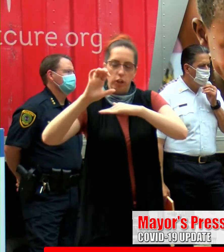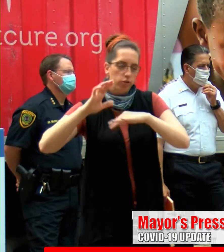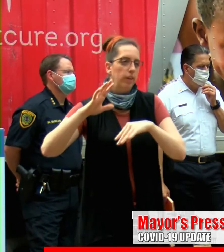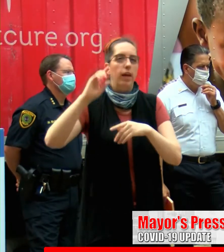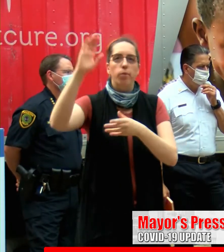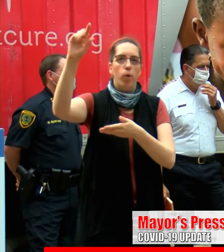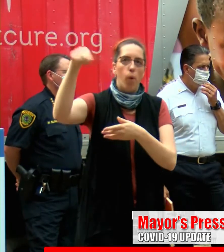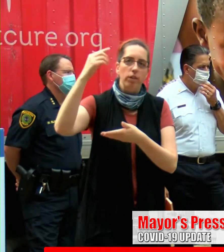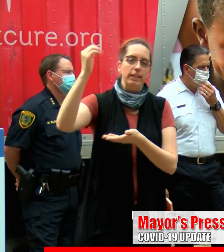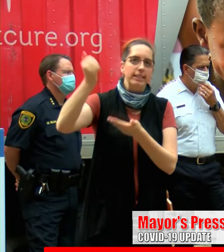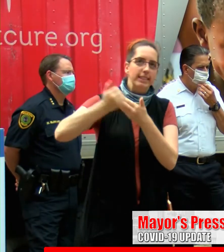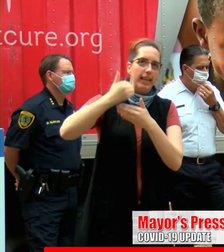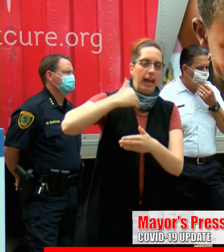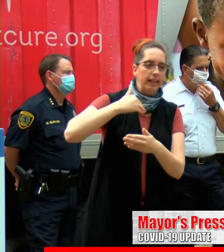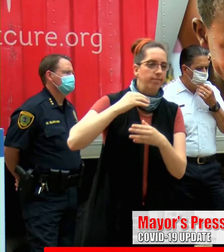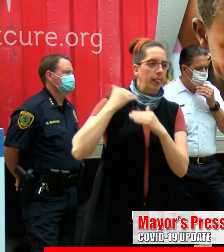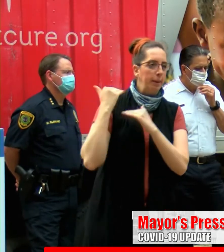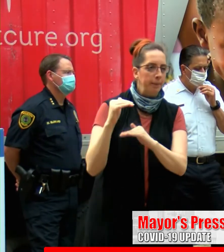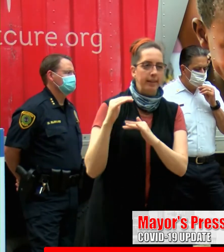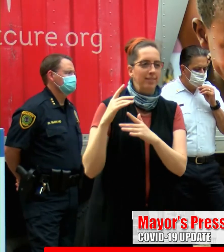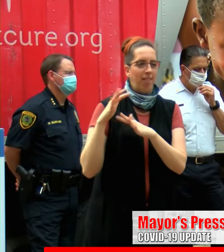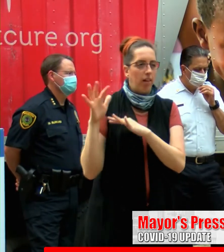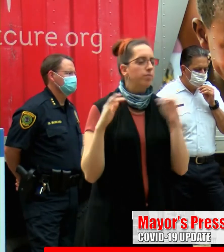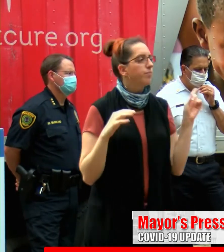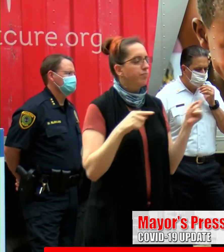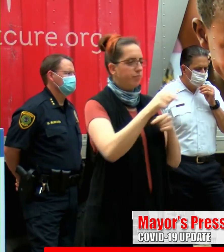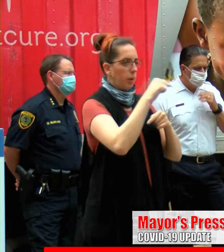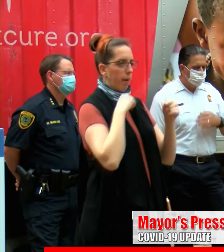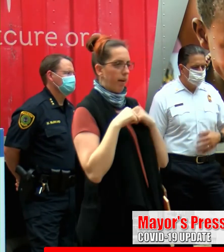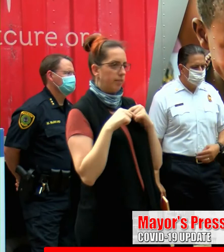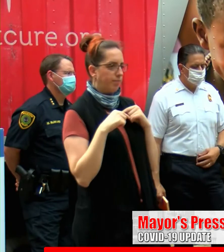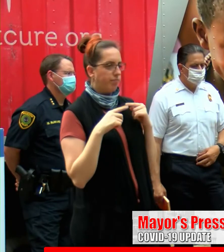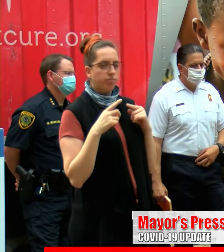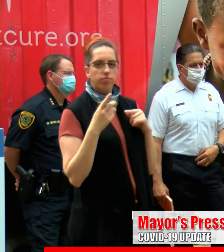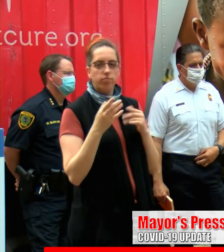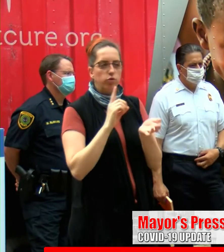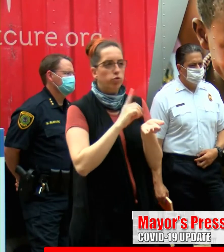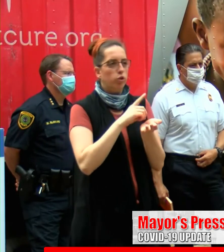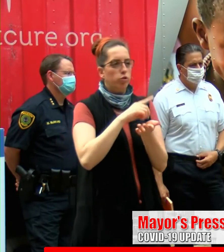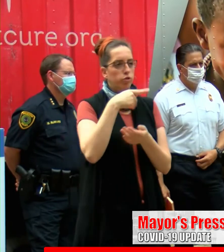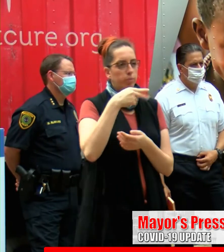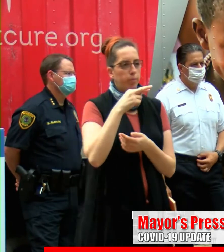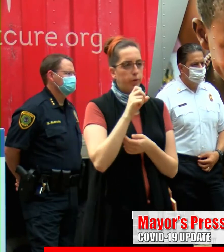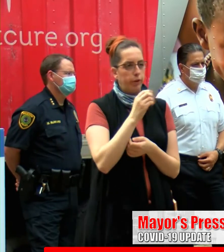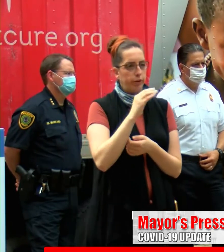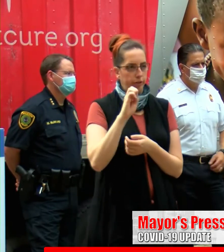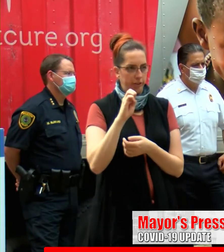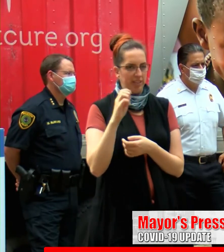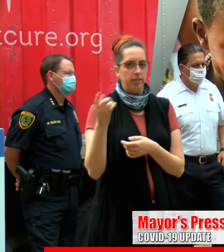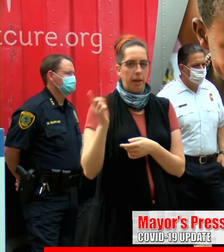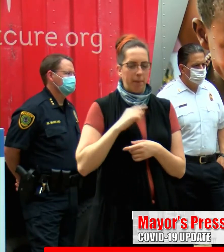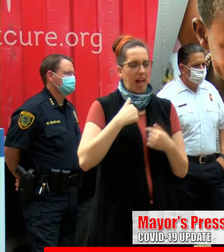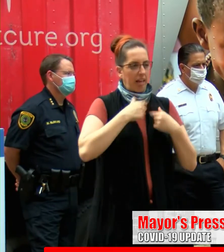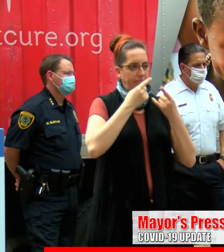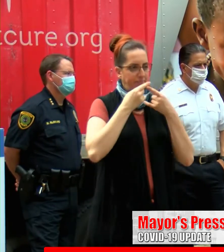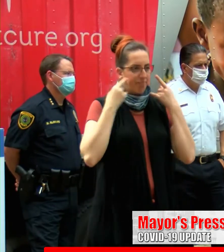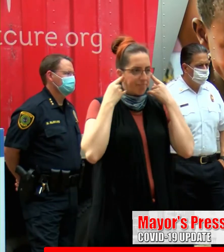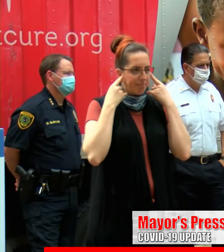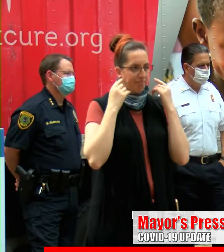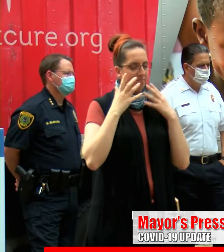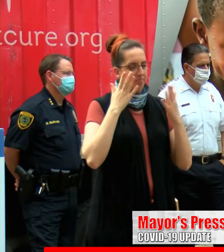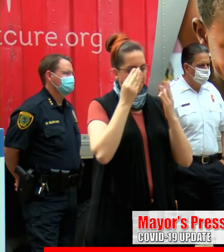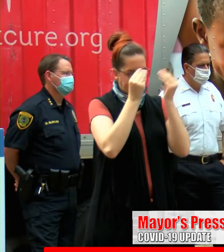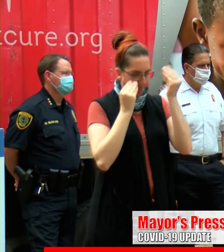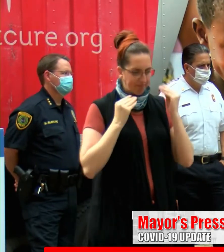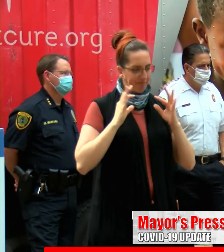you like 200 more tests a day or anything? Let me back up and bring up Dr. Purse. It'll give me an opportunity to fix my mask and to be more